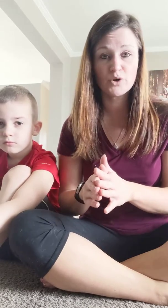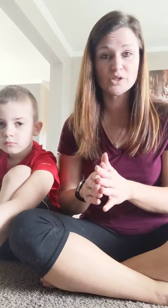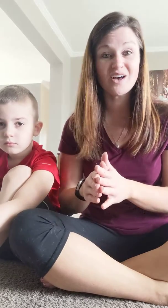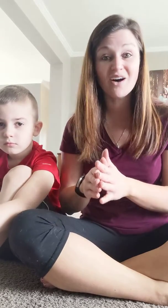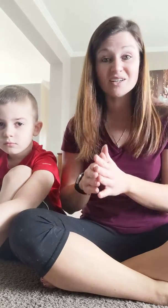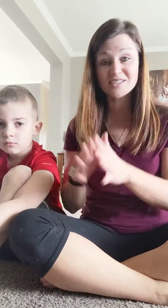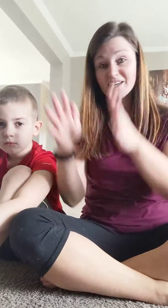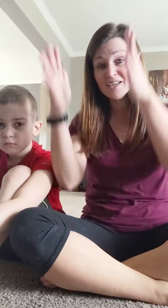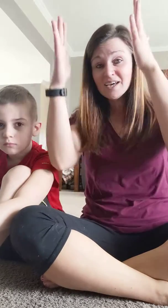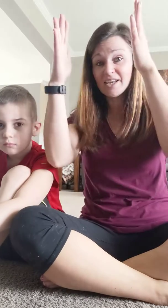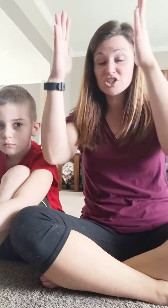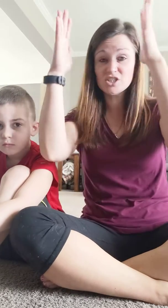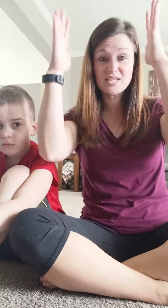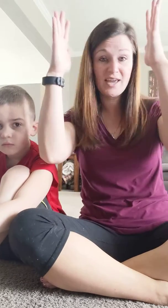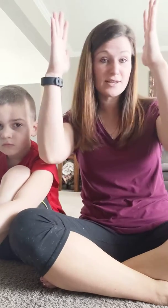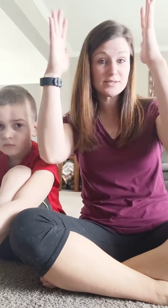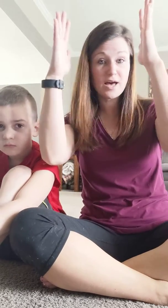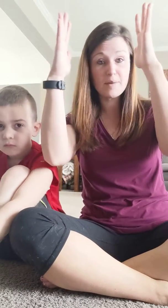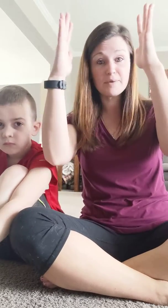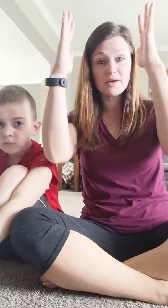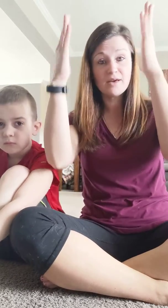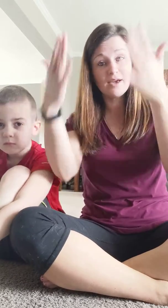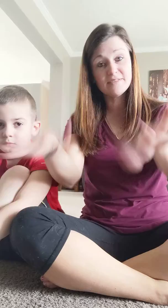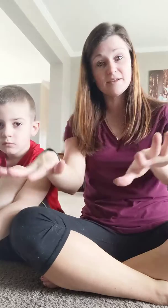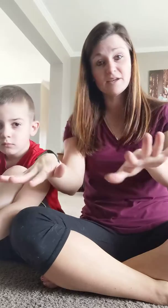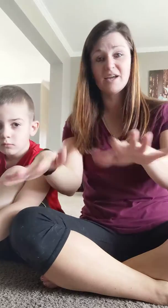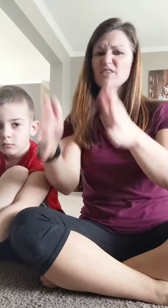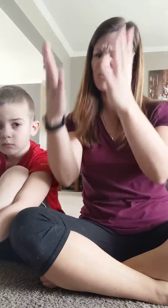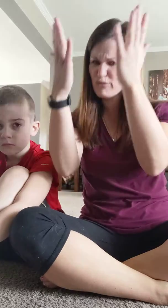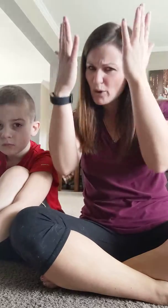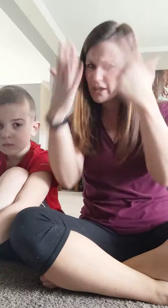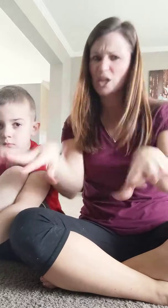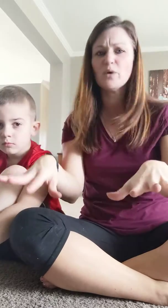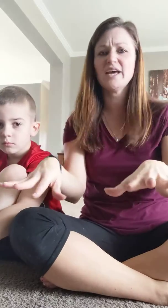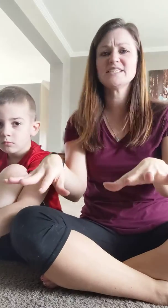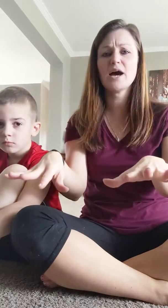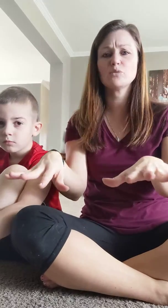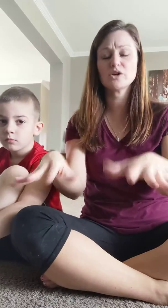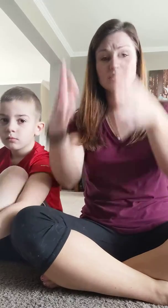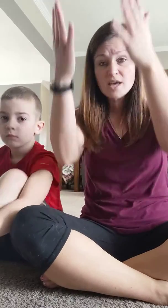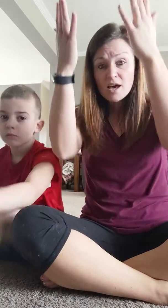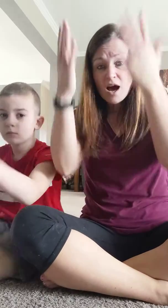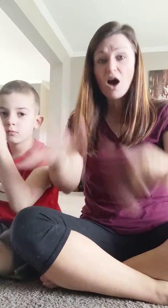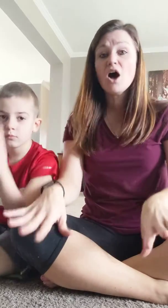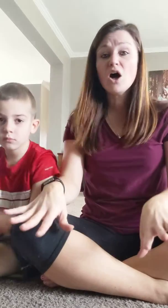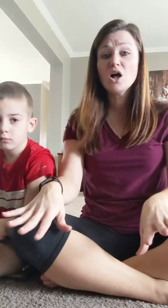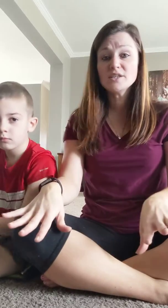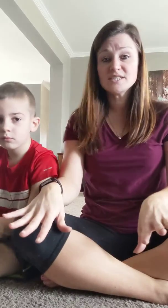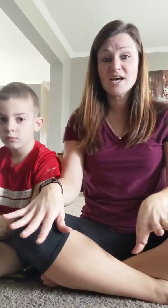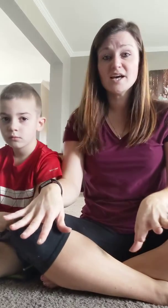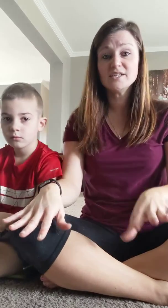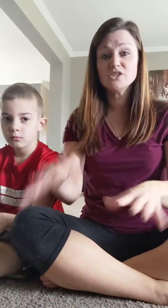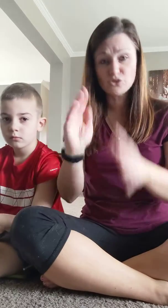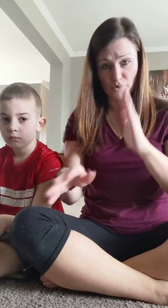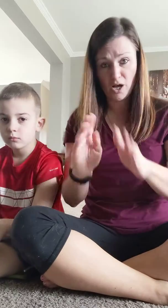words all done, and it's just hands up and then kind of throwing it away downwards. All done